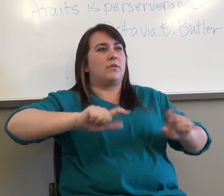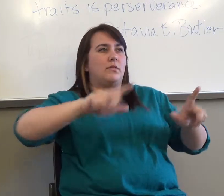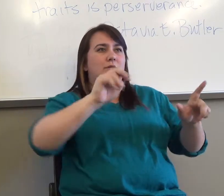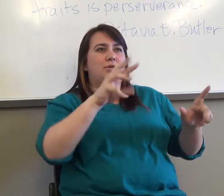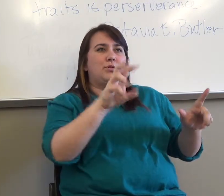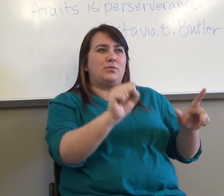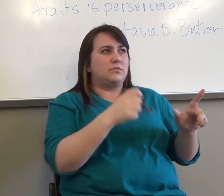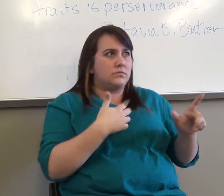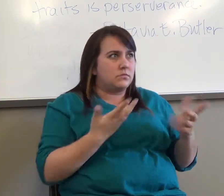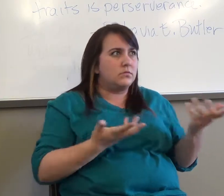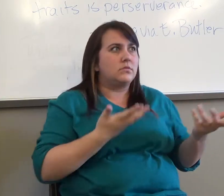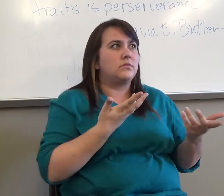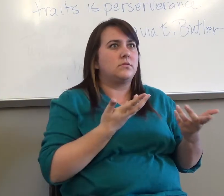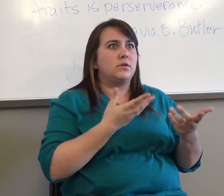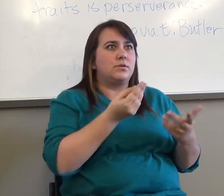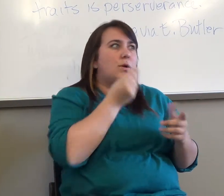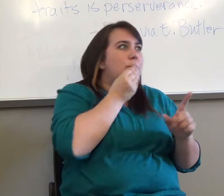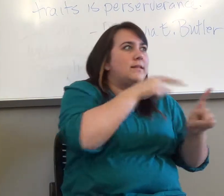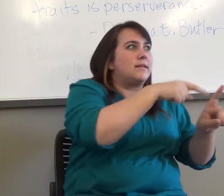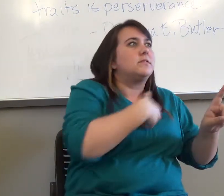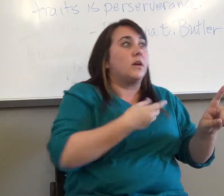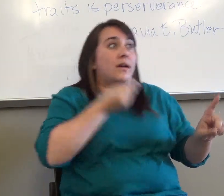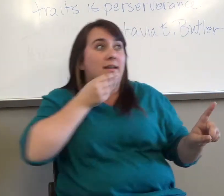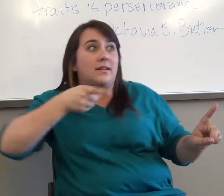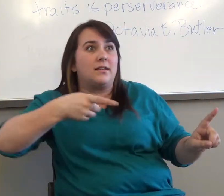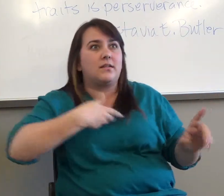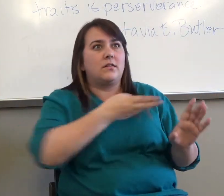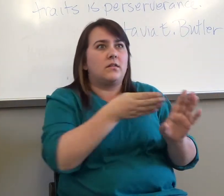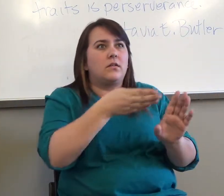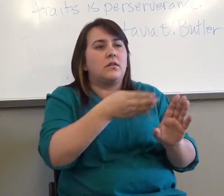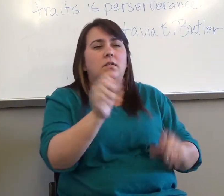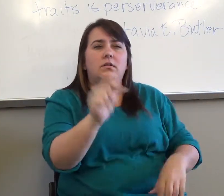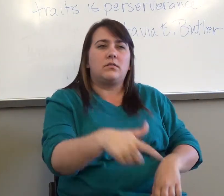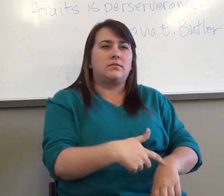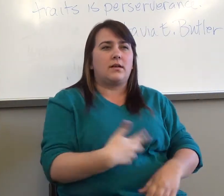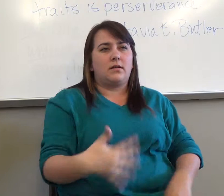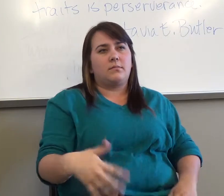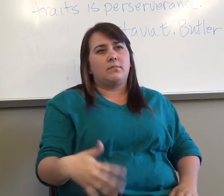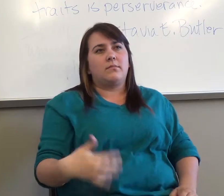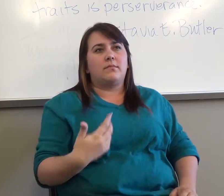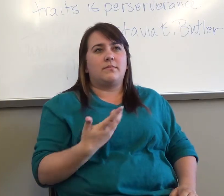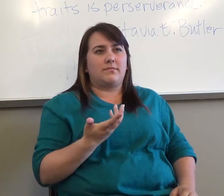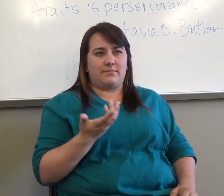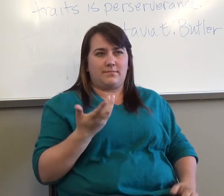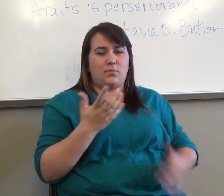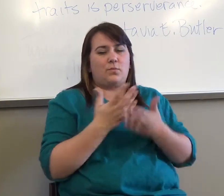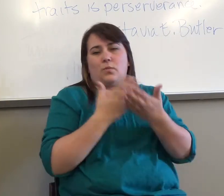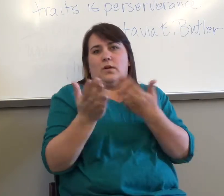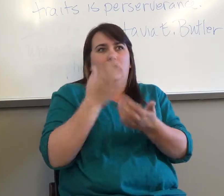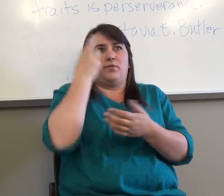web, it's like, says, don't eat this, do eat this, don't eat this. They always have some reason you should eat something. Okay,